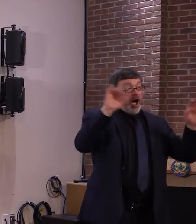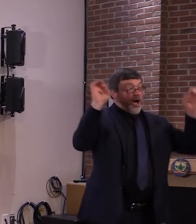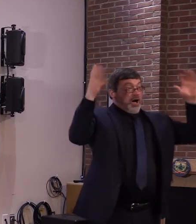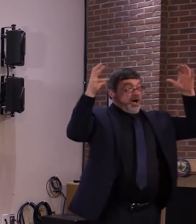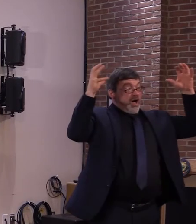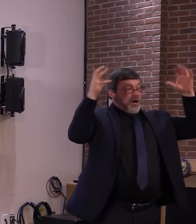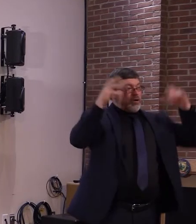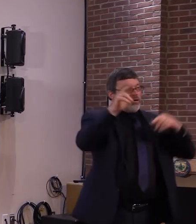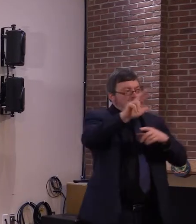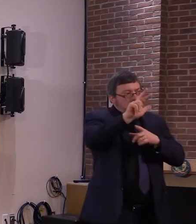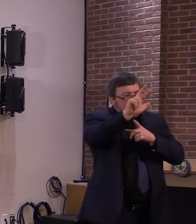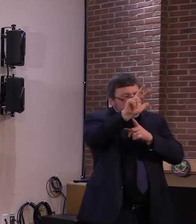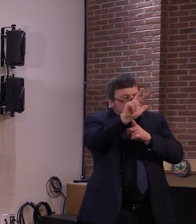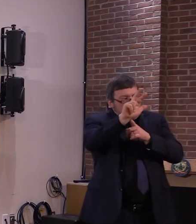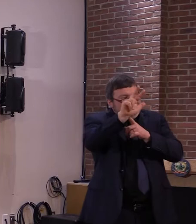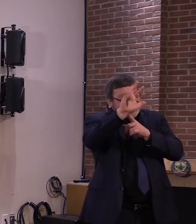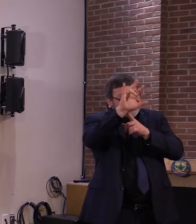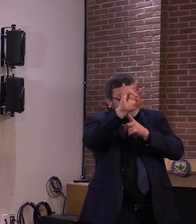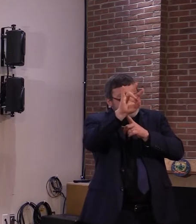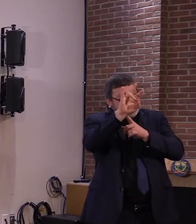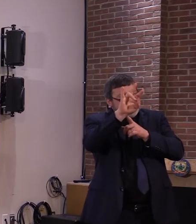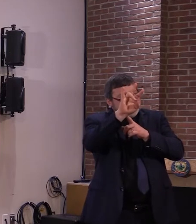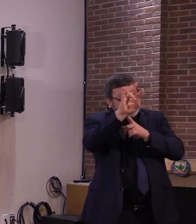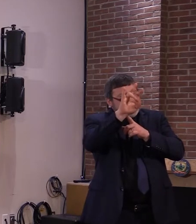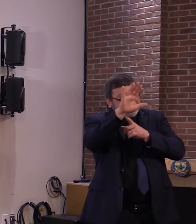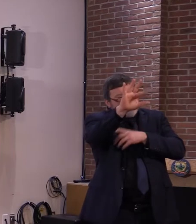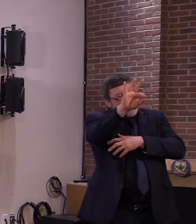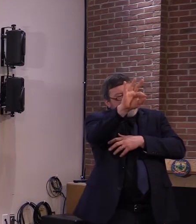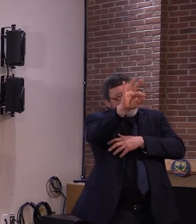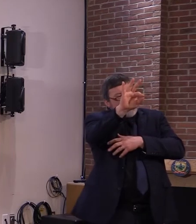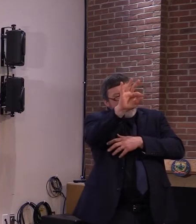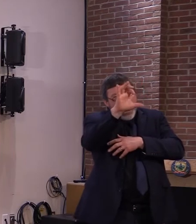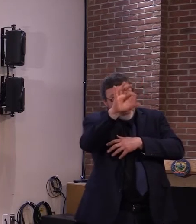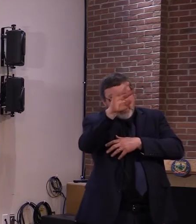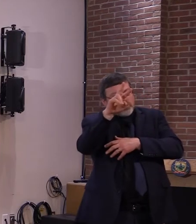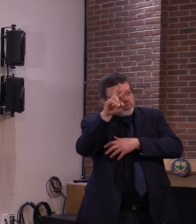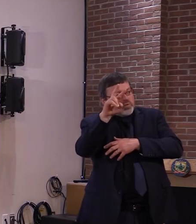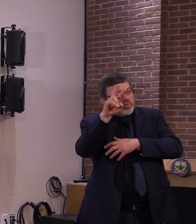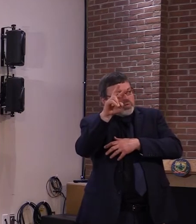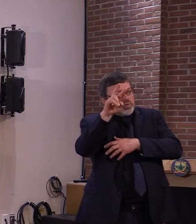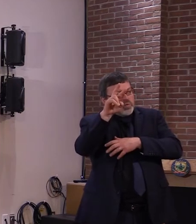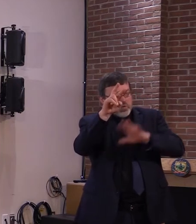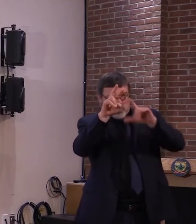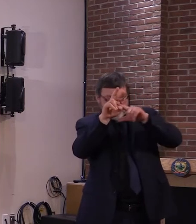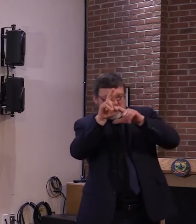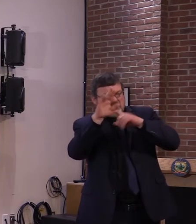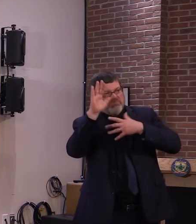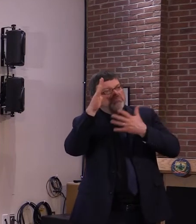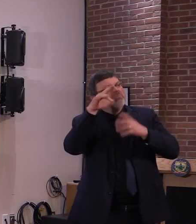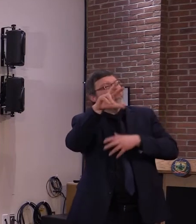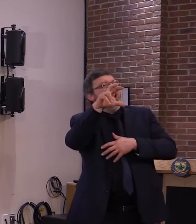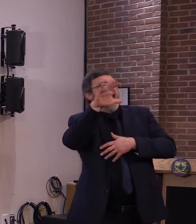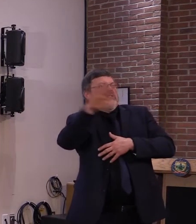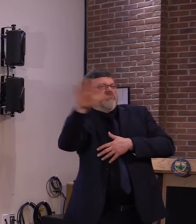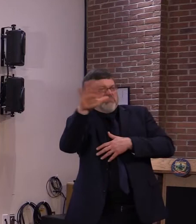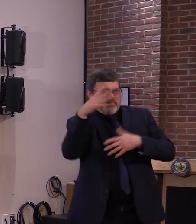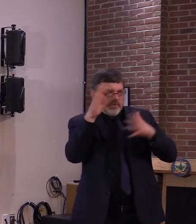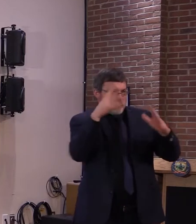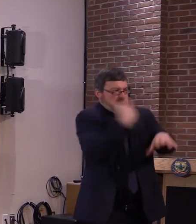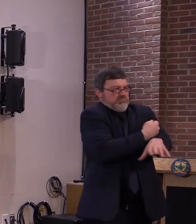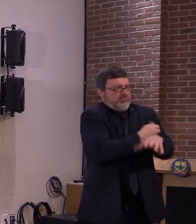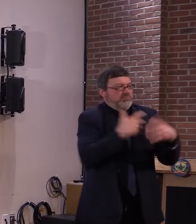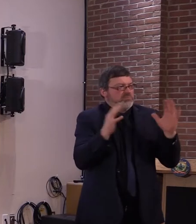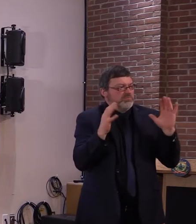ems personnel here in the state so that's that's who we've vaccinated in sort of the